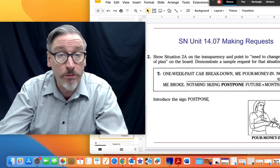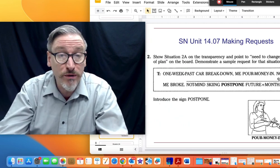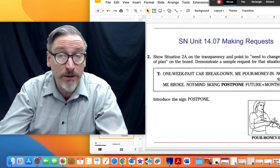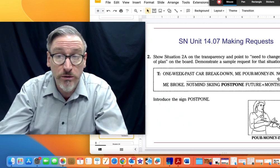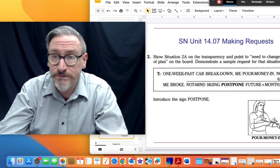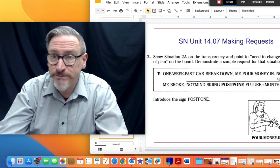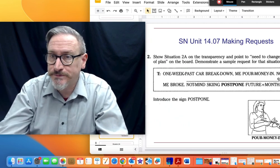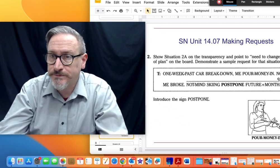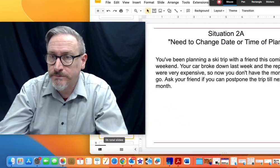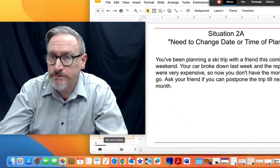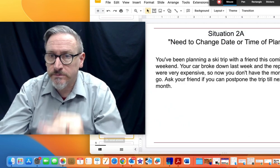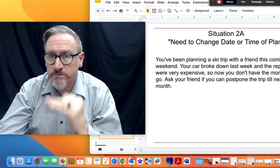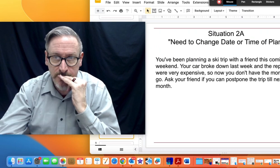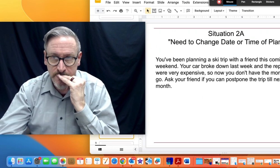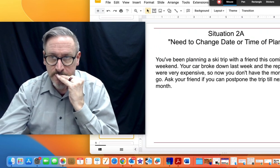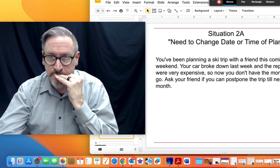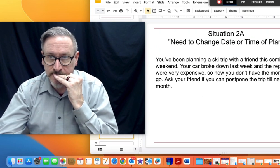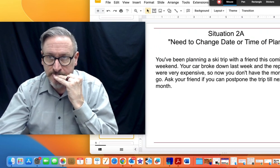or prepone.